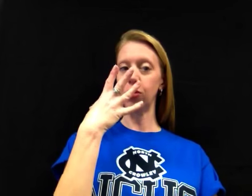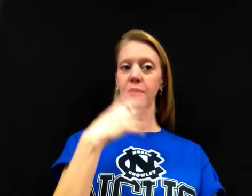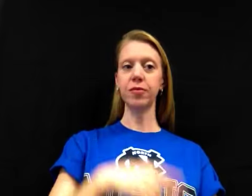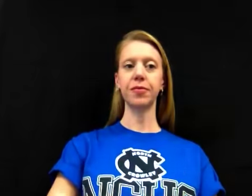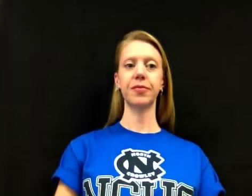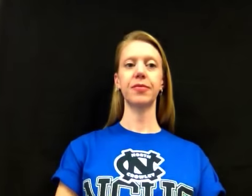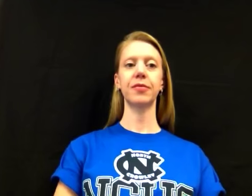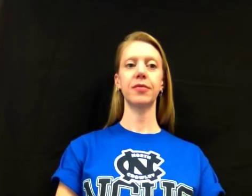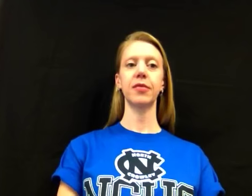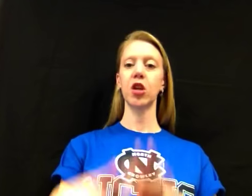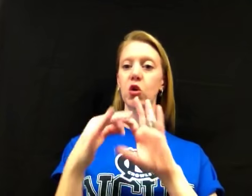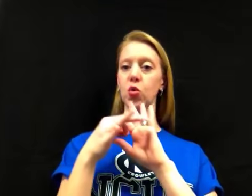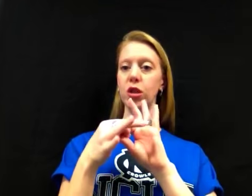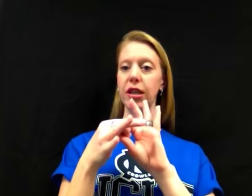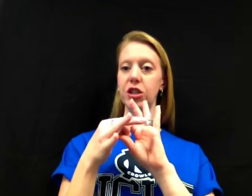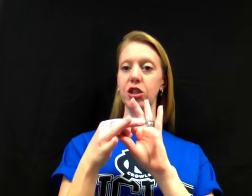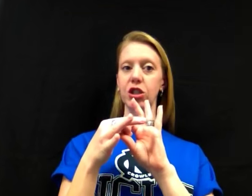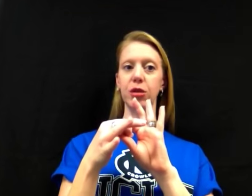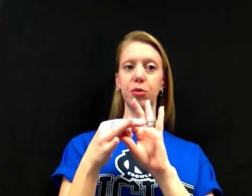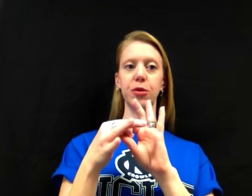Beautiful. Relationship.